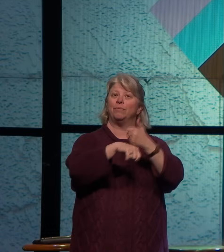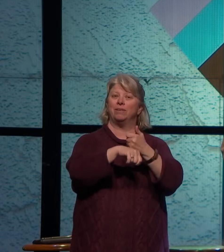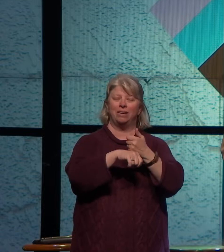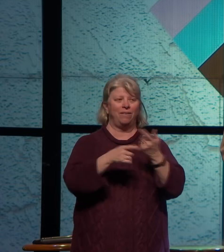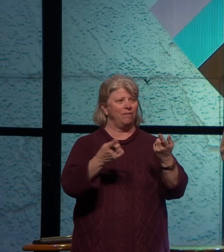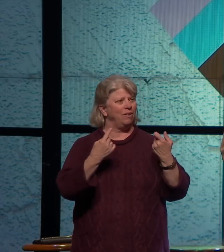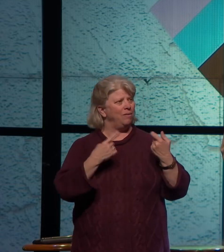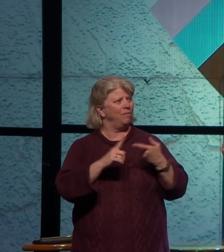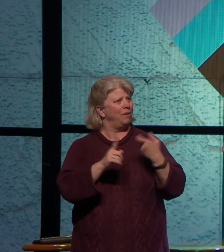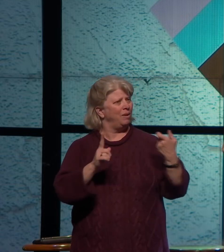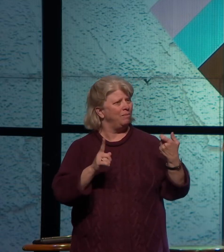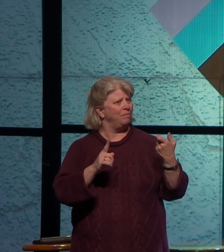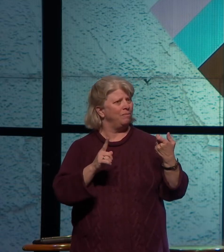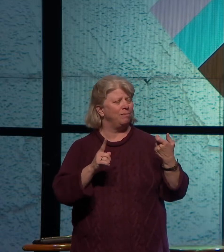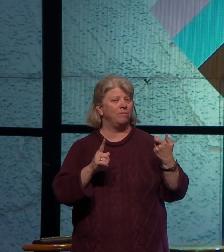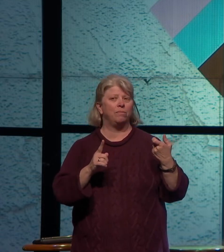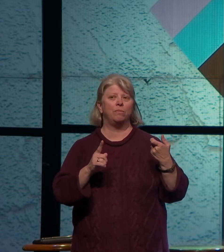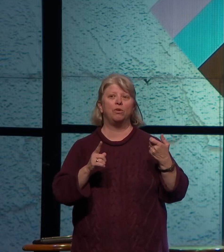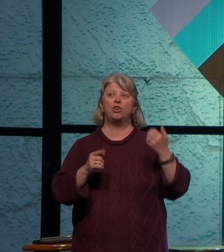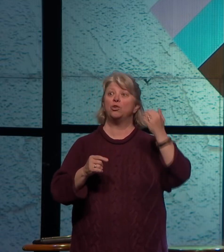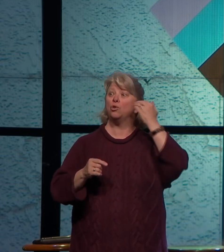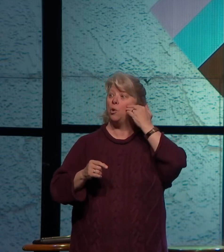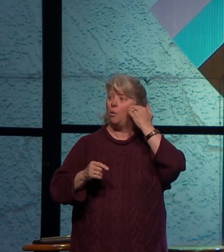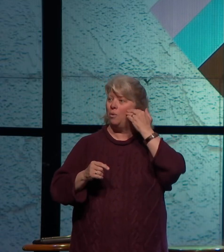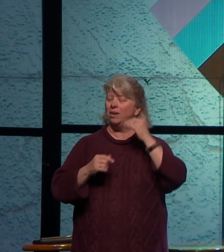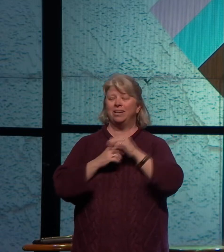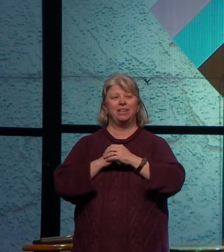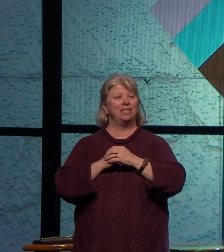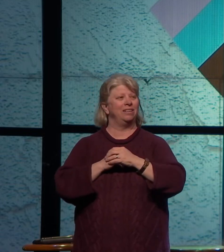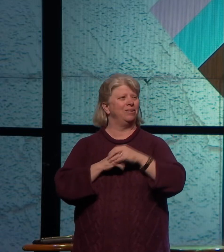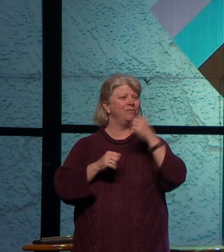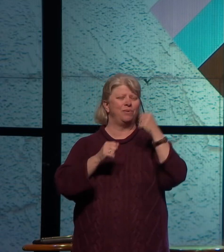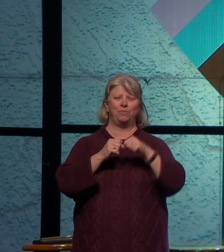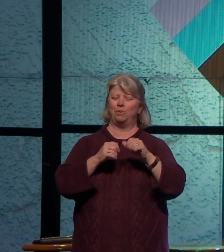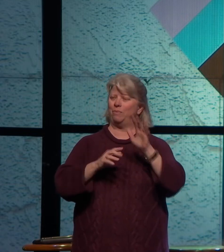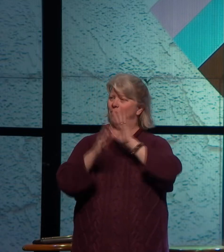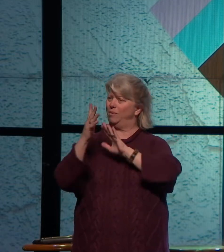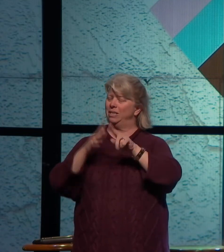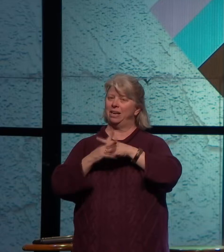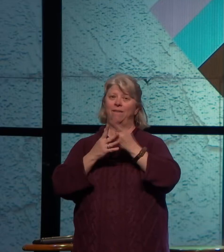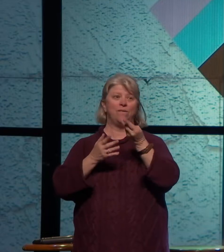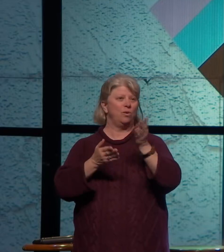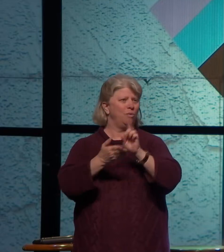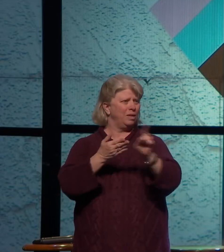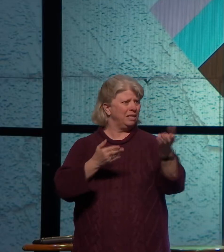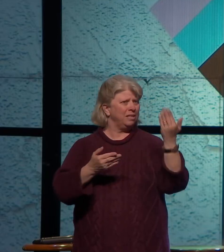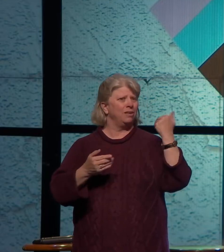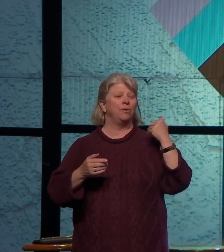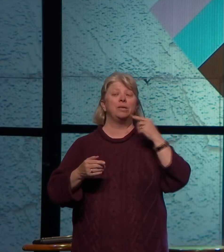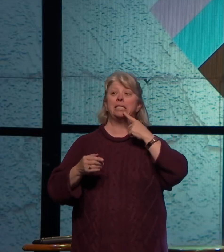from. Like there's the knowing. Remember, we started this a few weeks ago, and we said